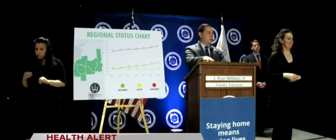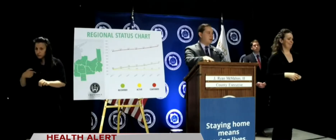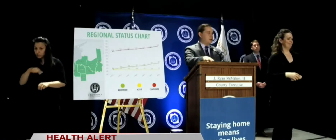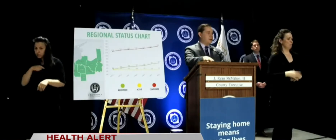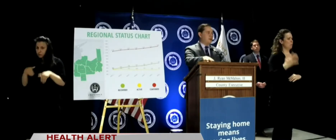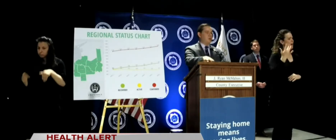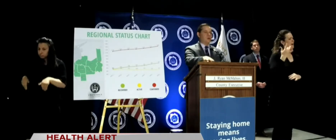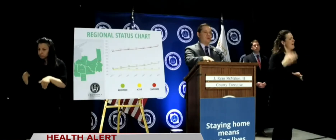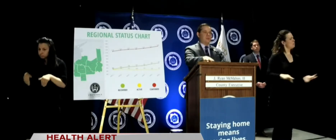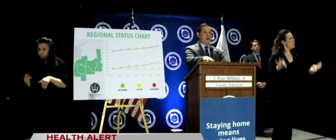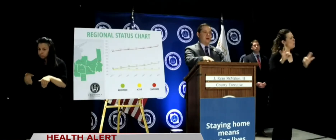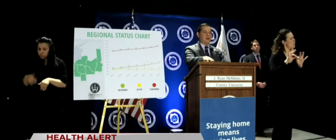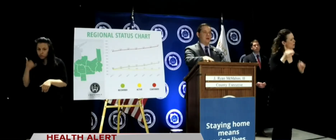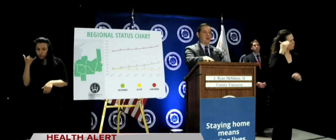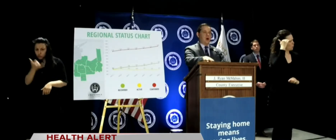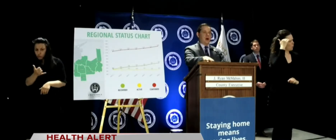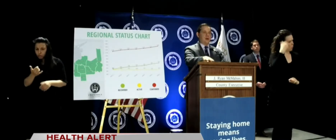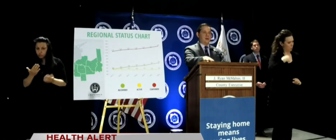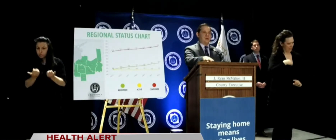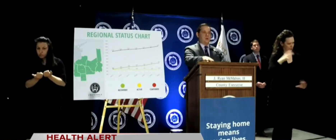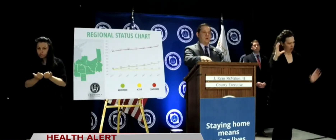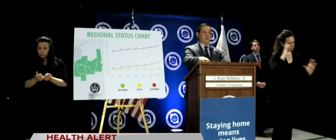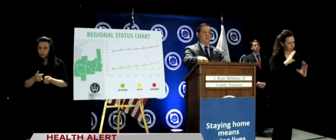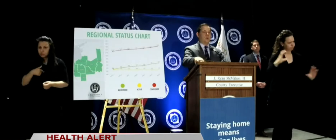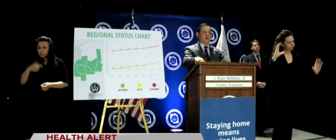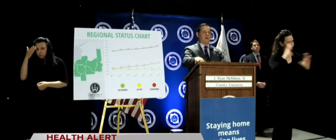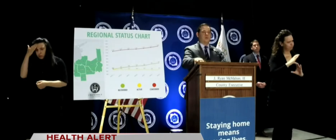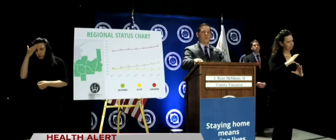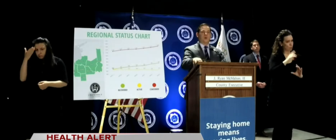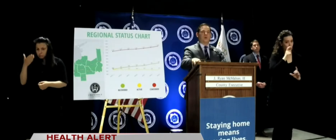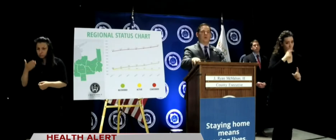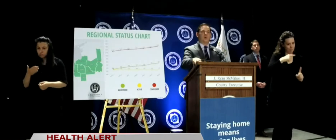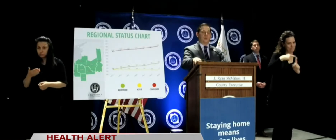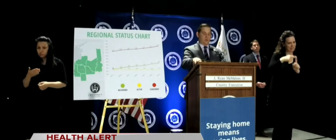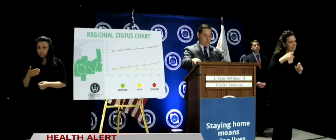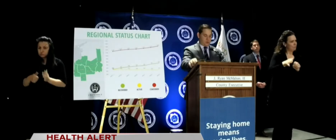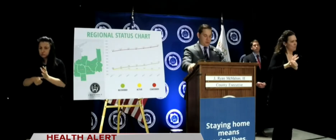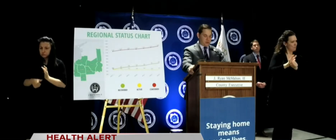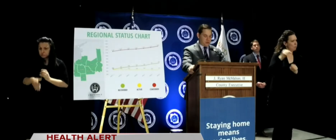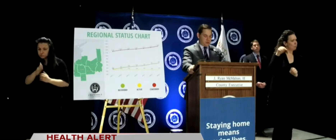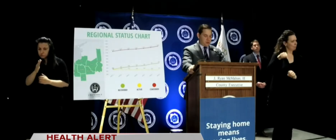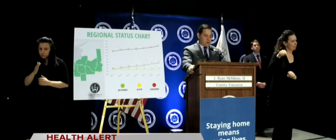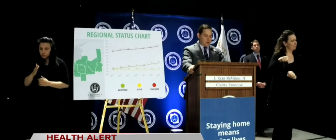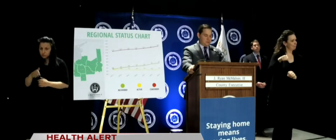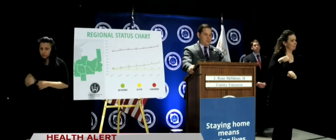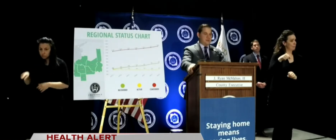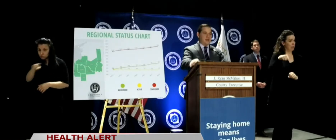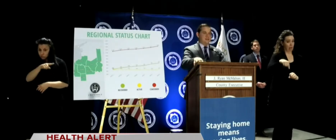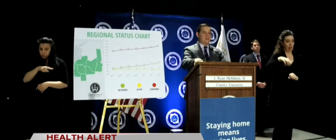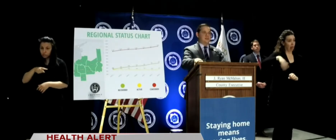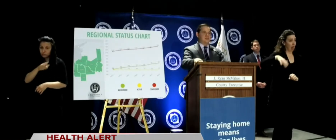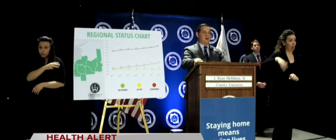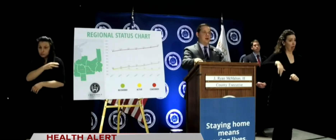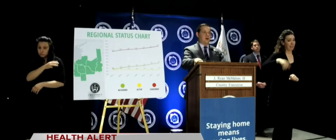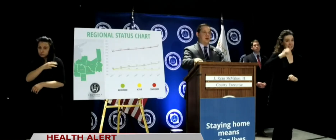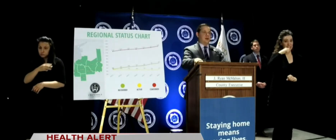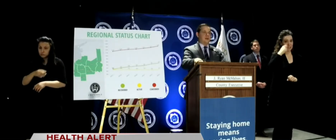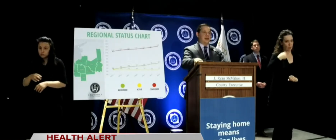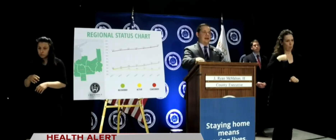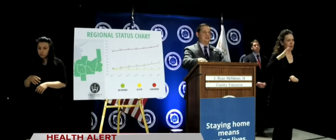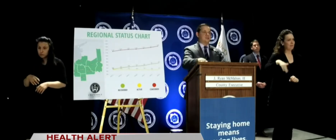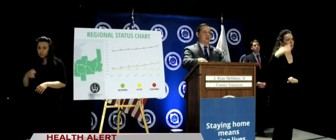most likely never would have been caught or reported if we weren't doing what we're doing. These cases